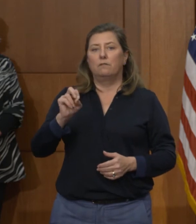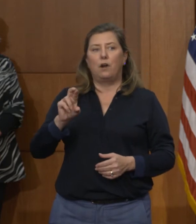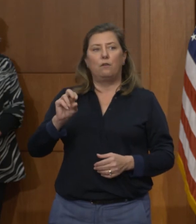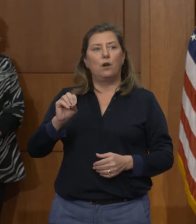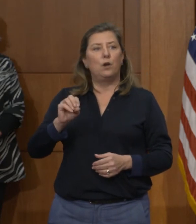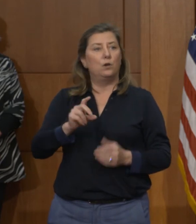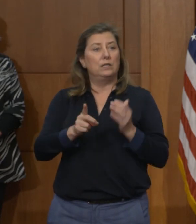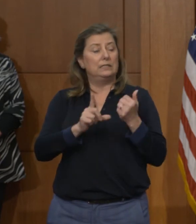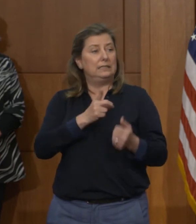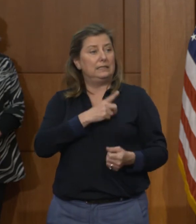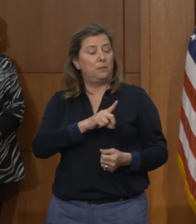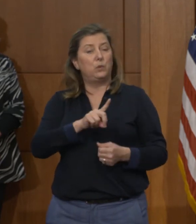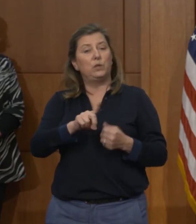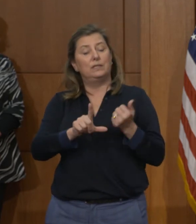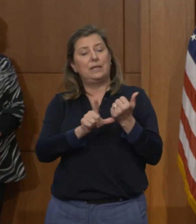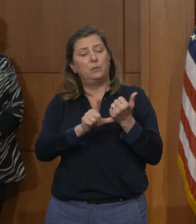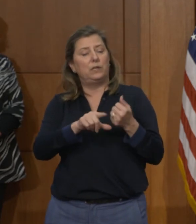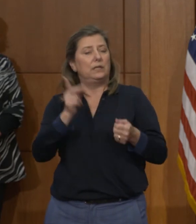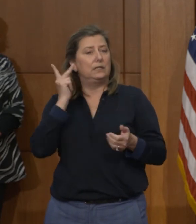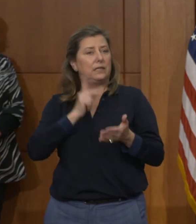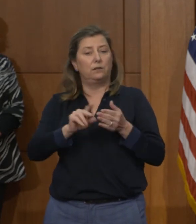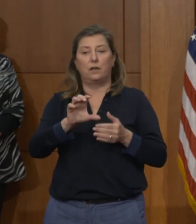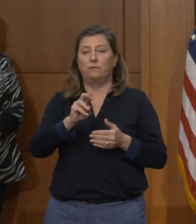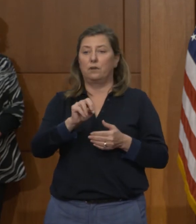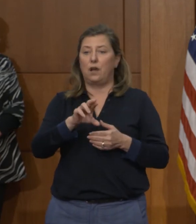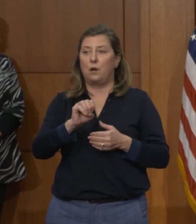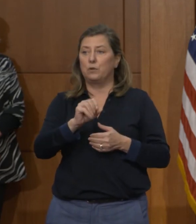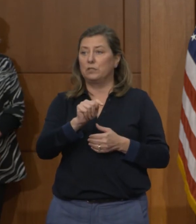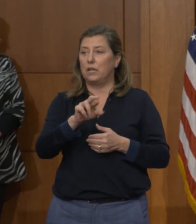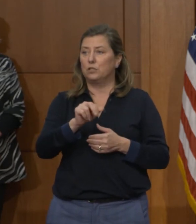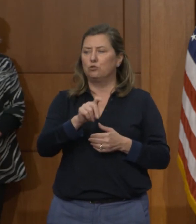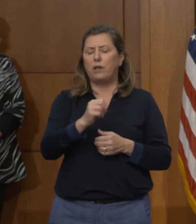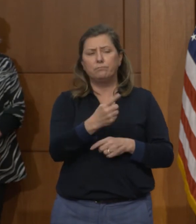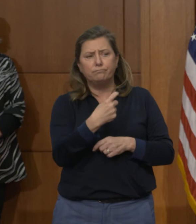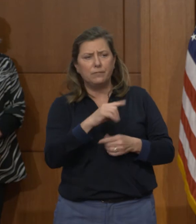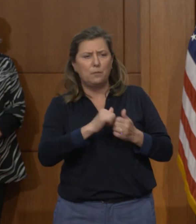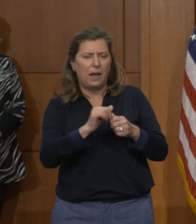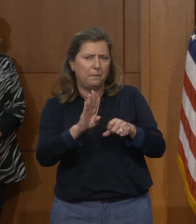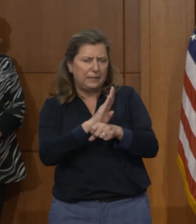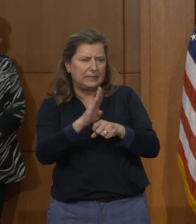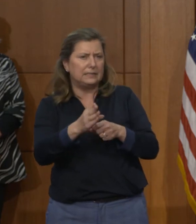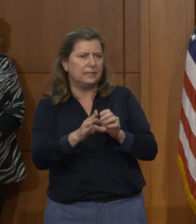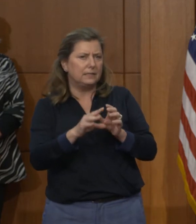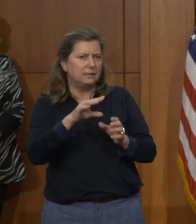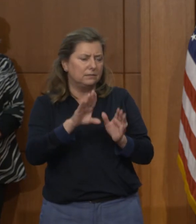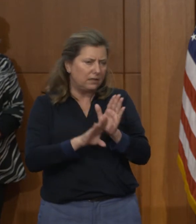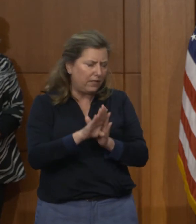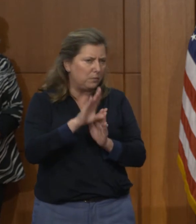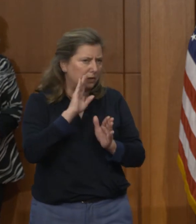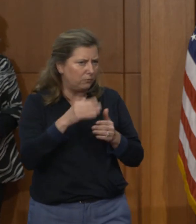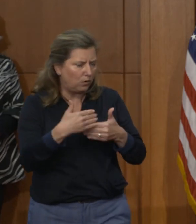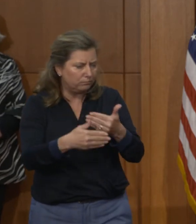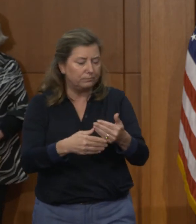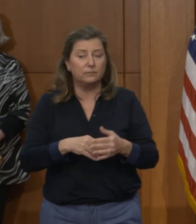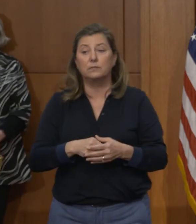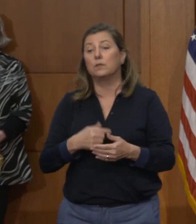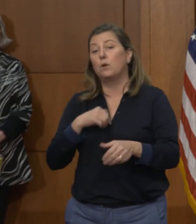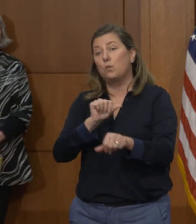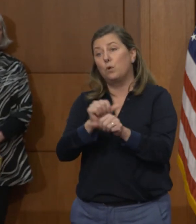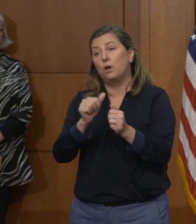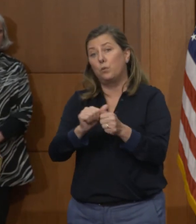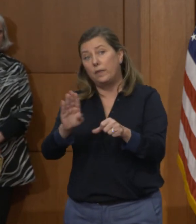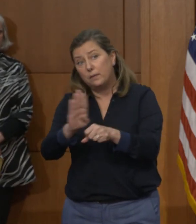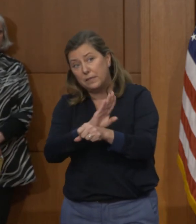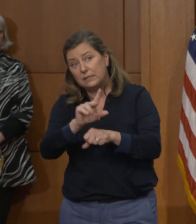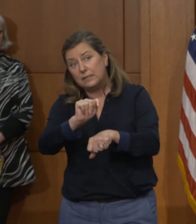Trade. Your question is, what has the business response been relative to guideline development? So we're working with businesses both through the Business Task Force